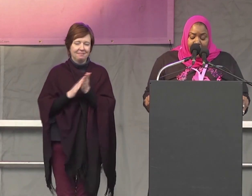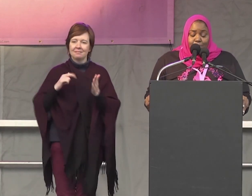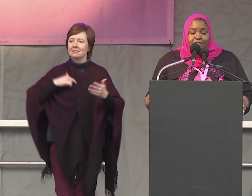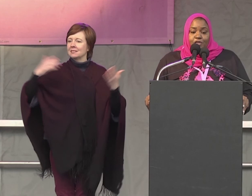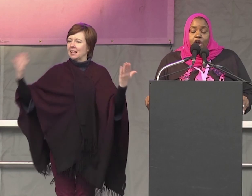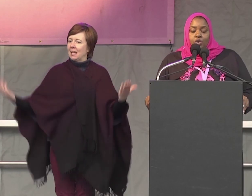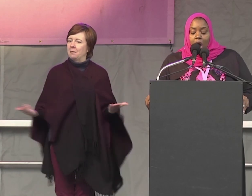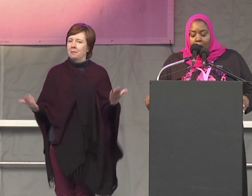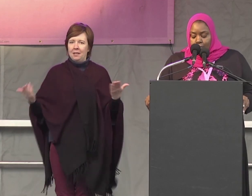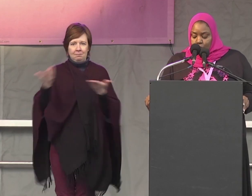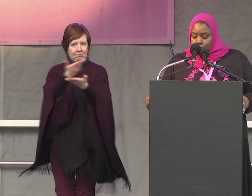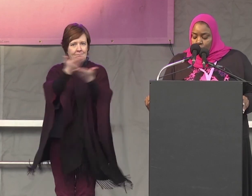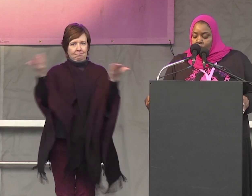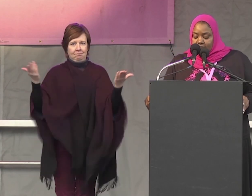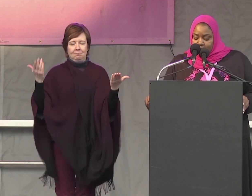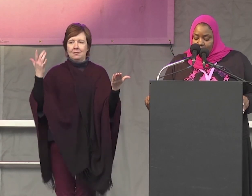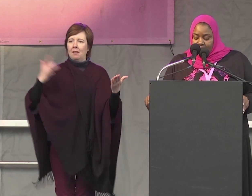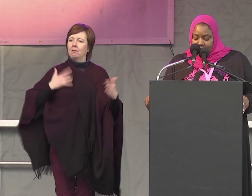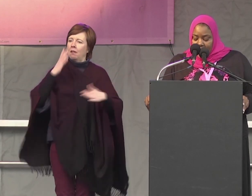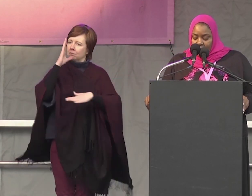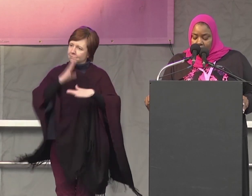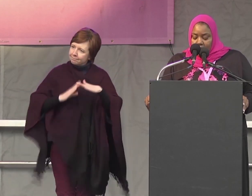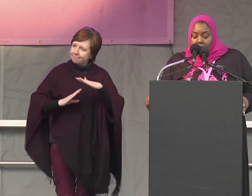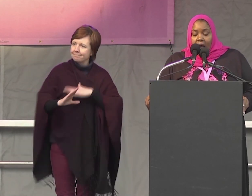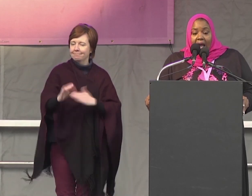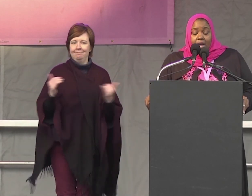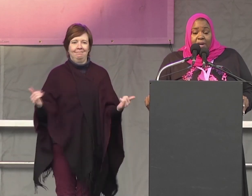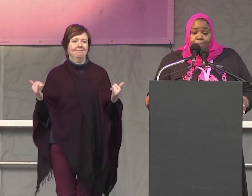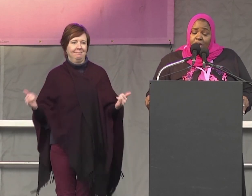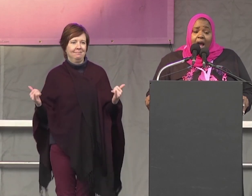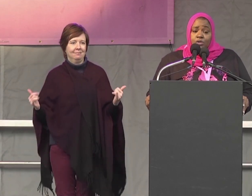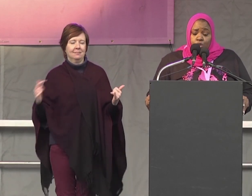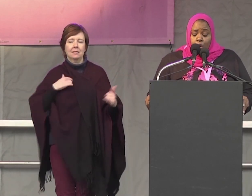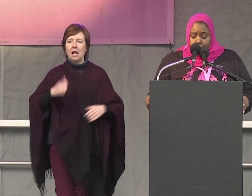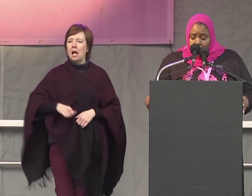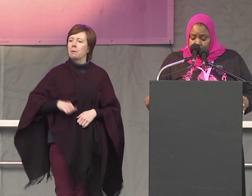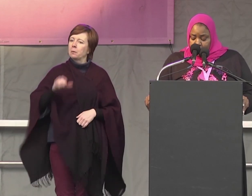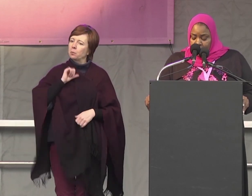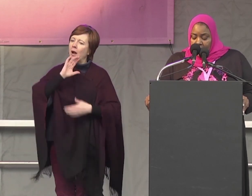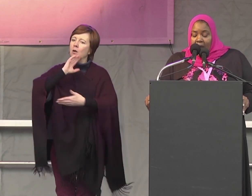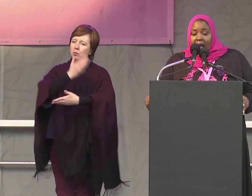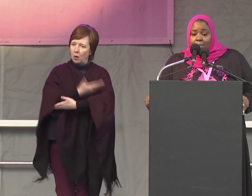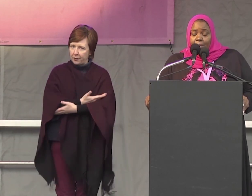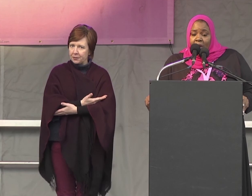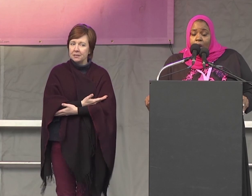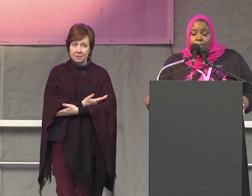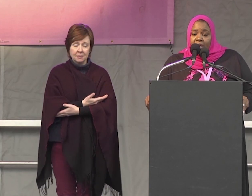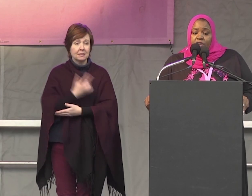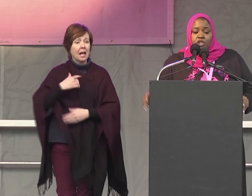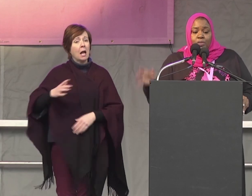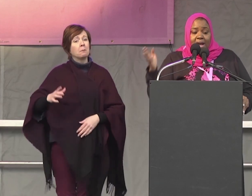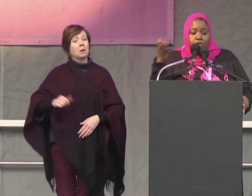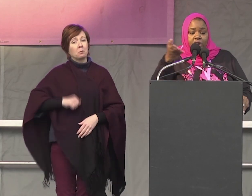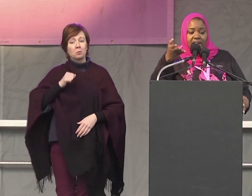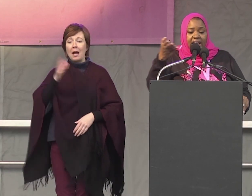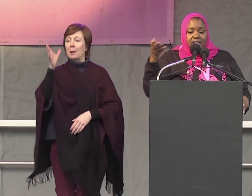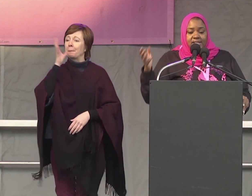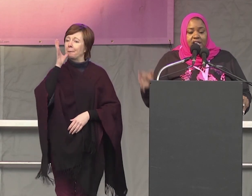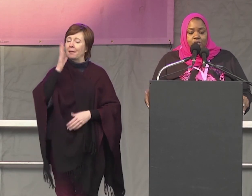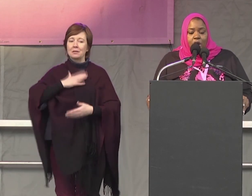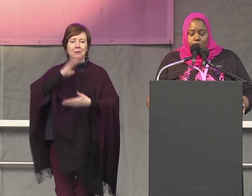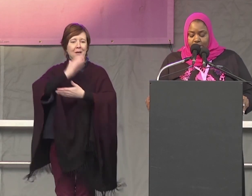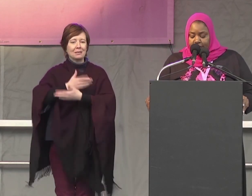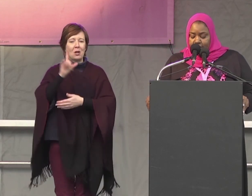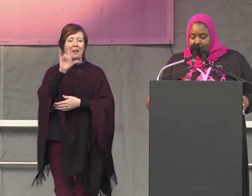I stand before you humbled on this great day. I am a proud daughter. I am a proud mother to my daughter